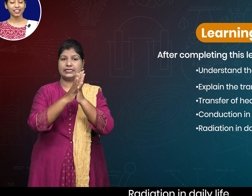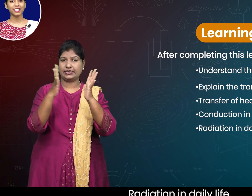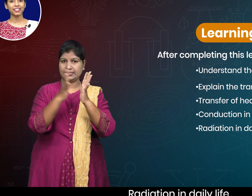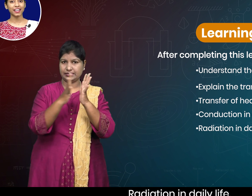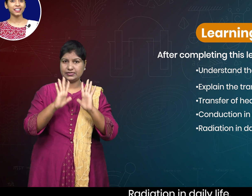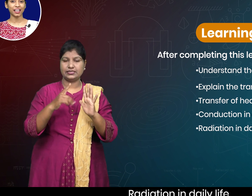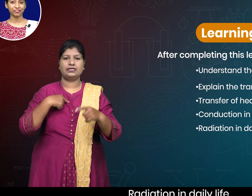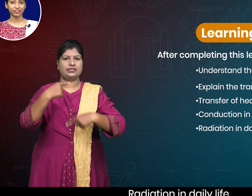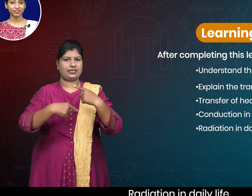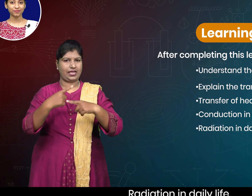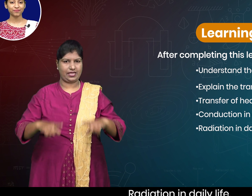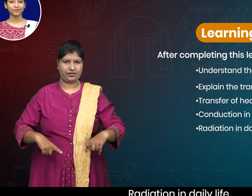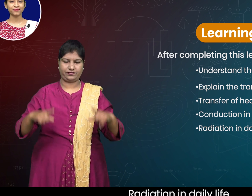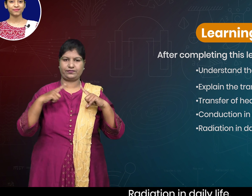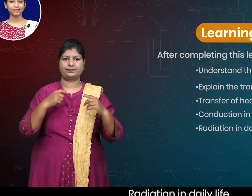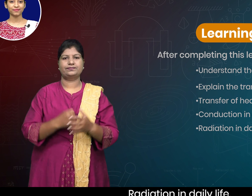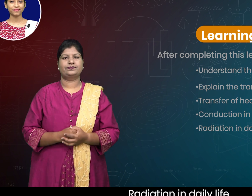Radiation in daily life.